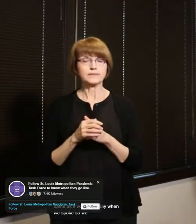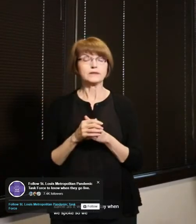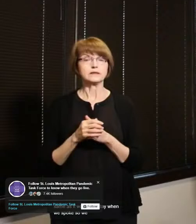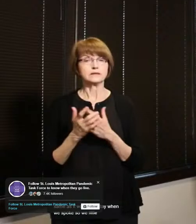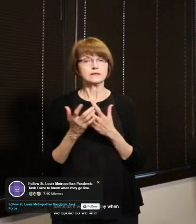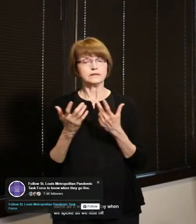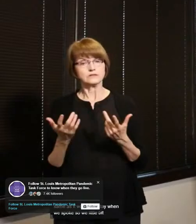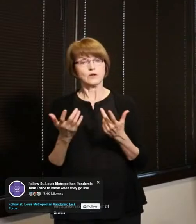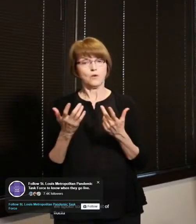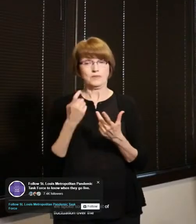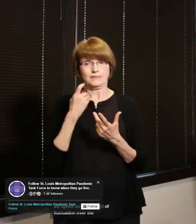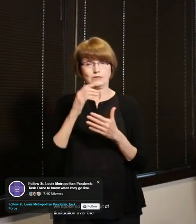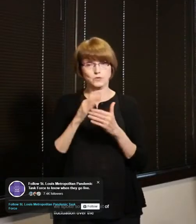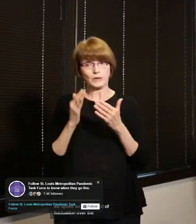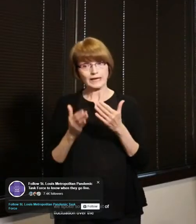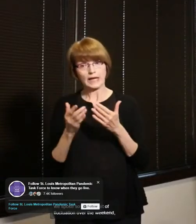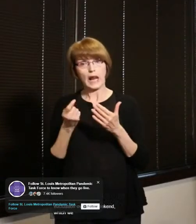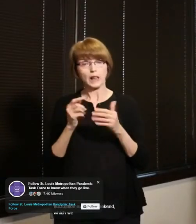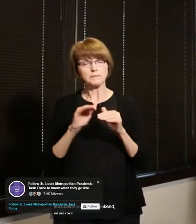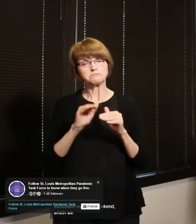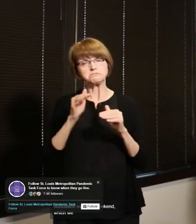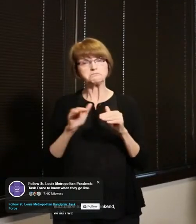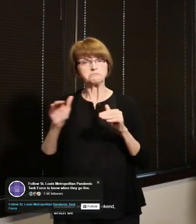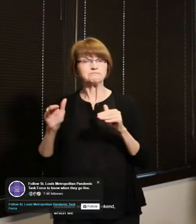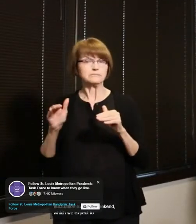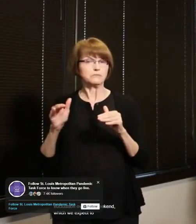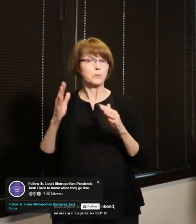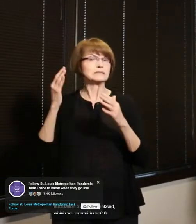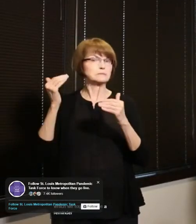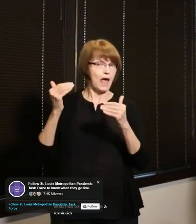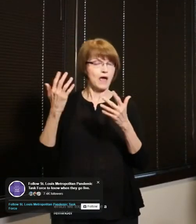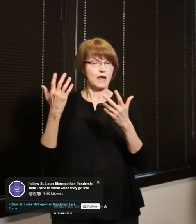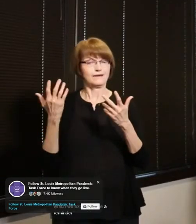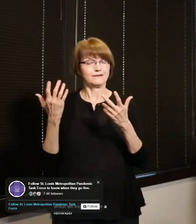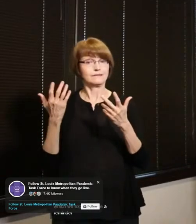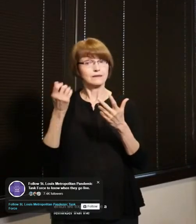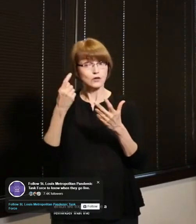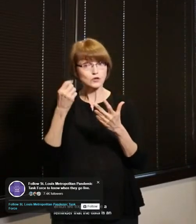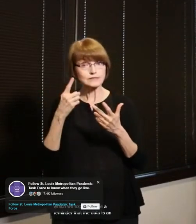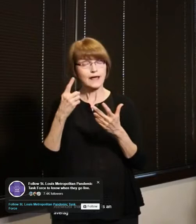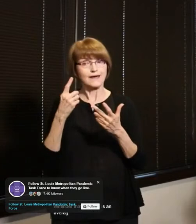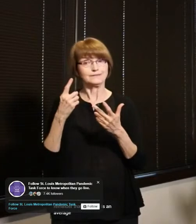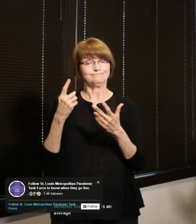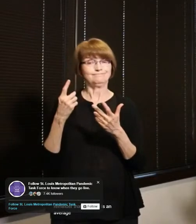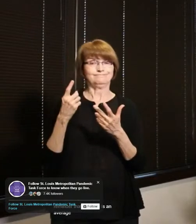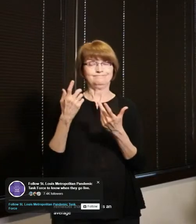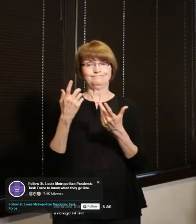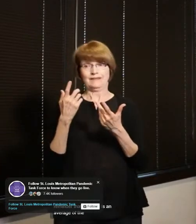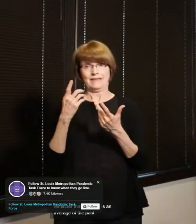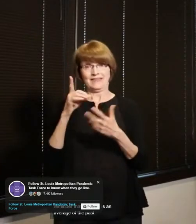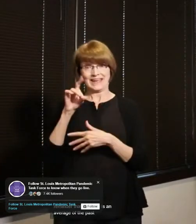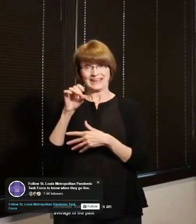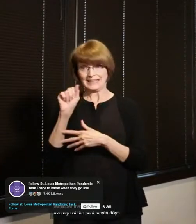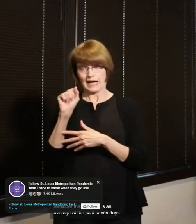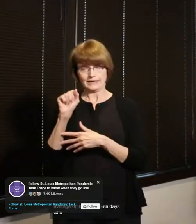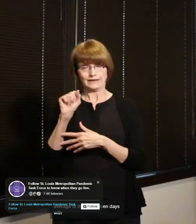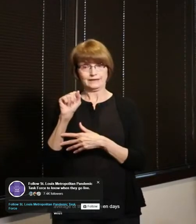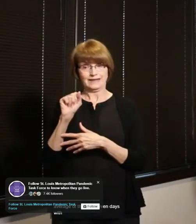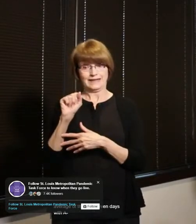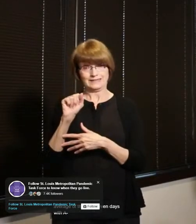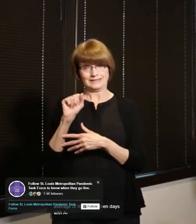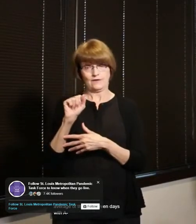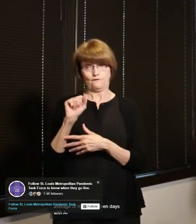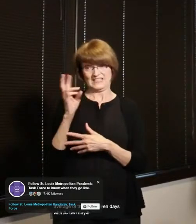bit of fluctuation over the weekend, which we expect to see. A reminder that the data is an average of the past 7 days with a 2-day